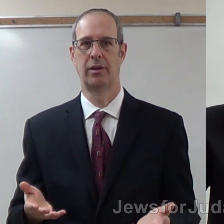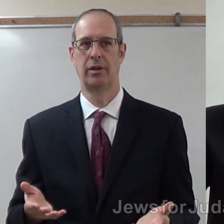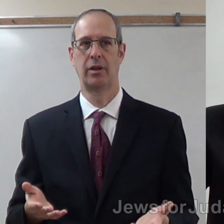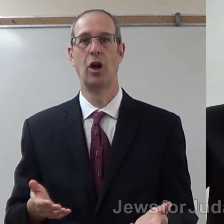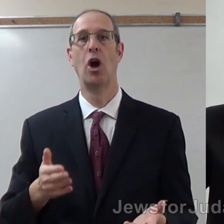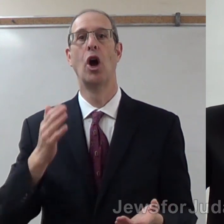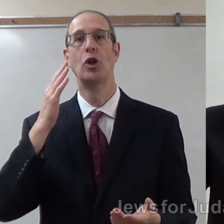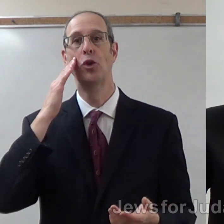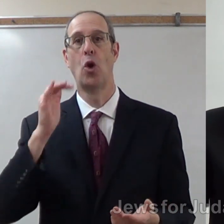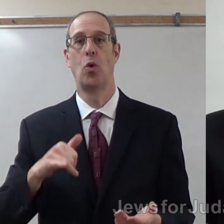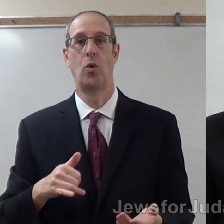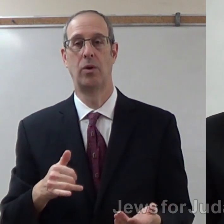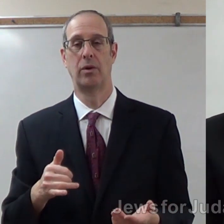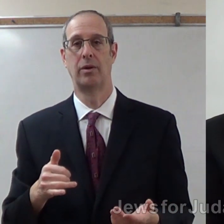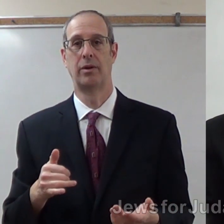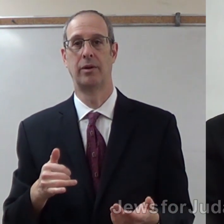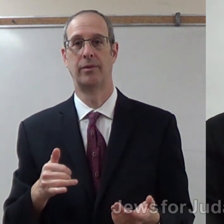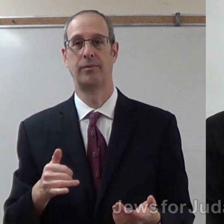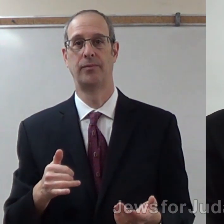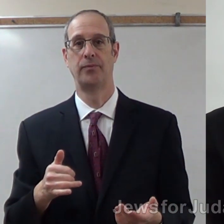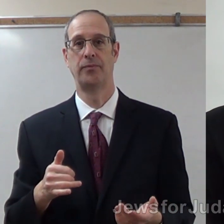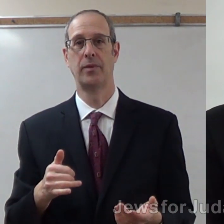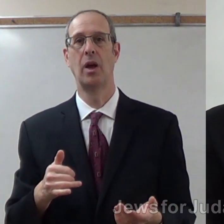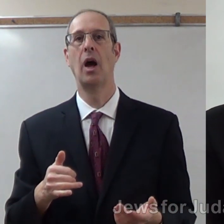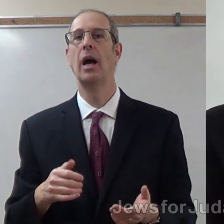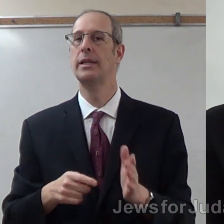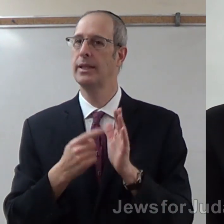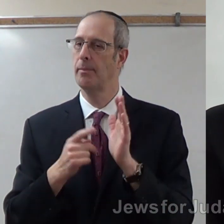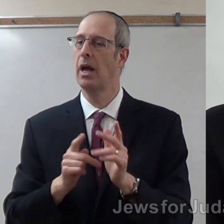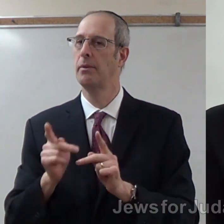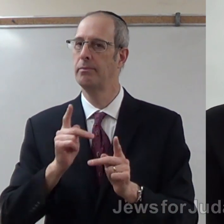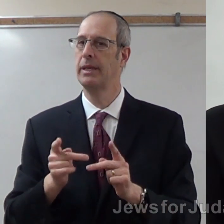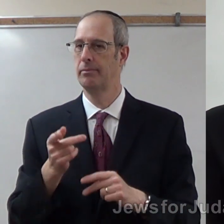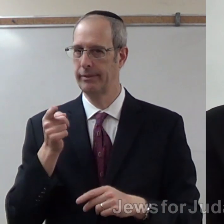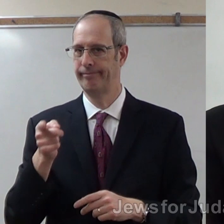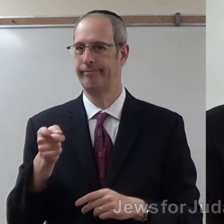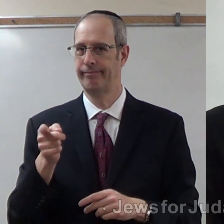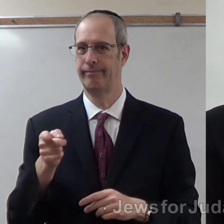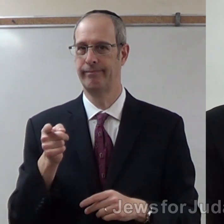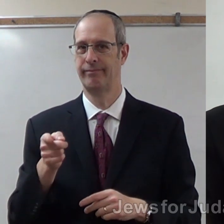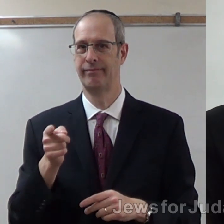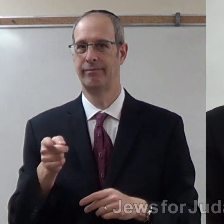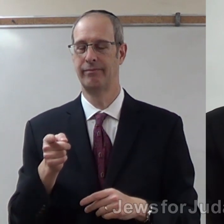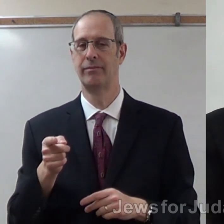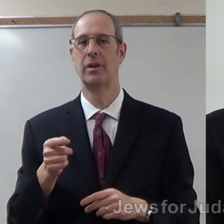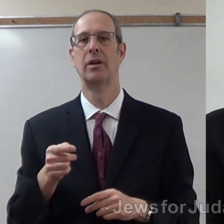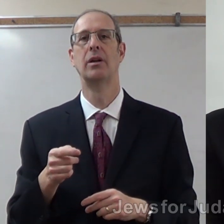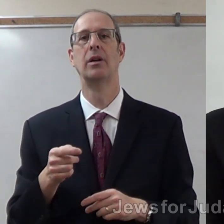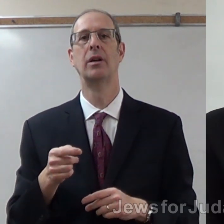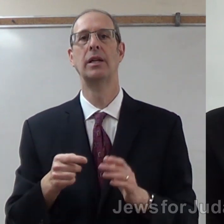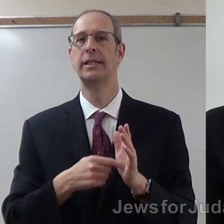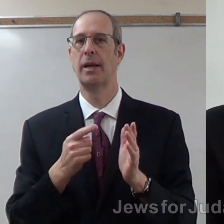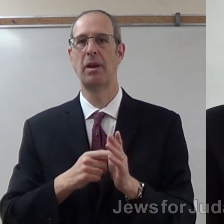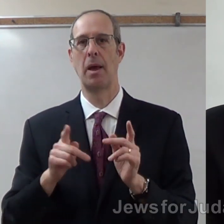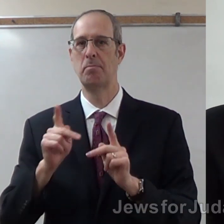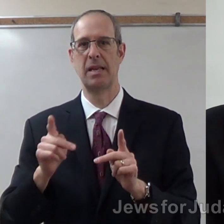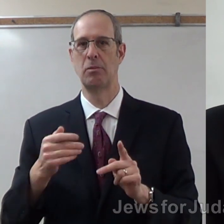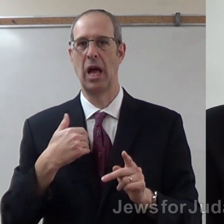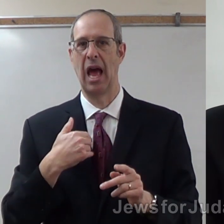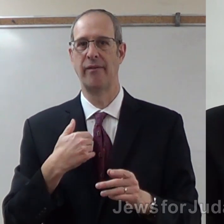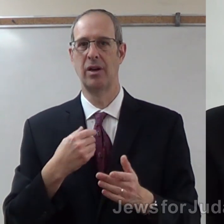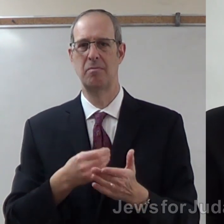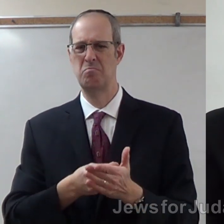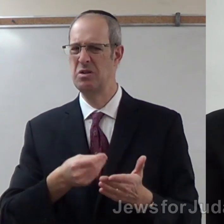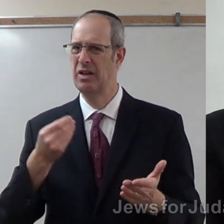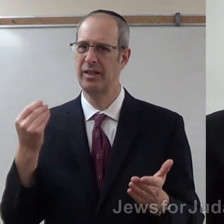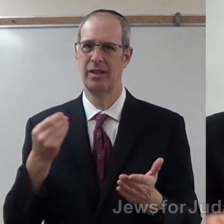And you know what? There are people like that. There are people that have millions of